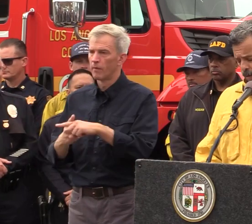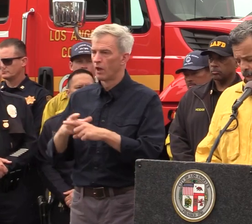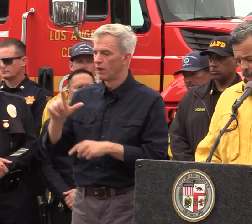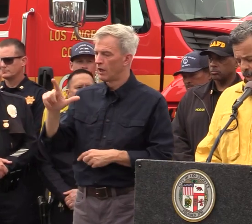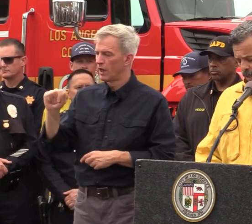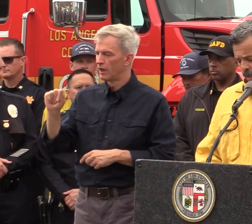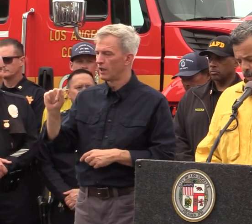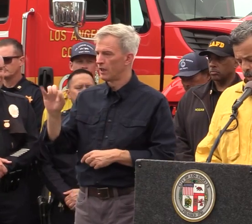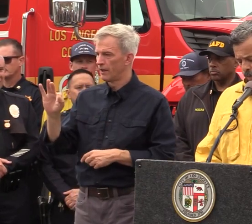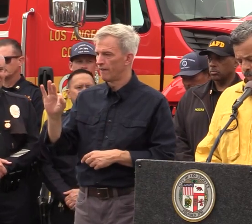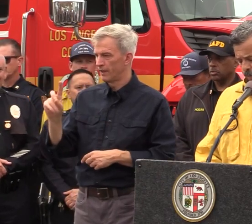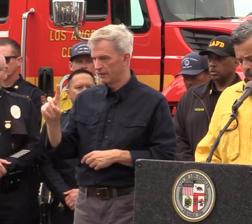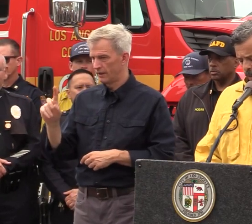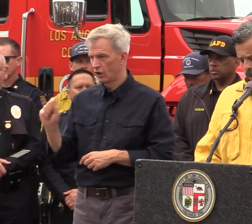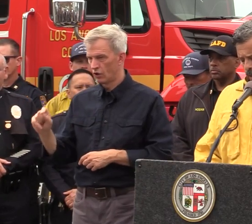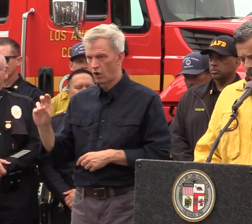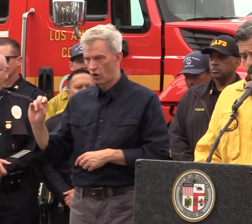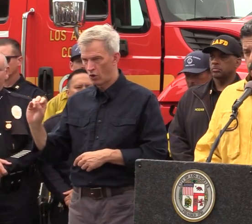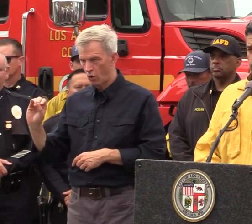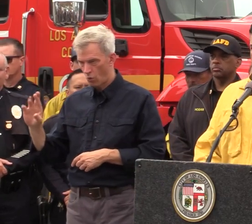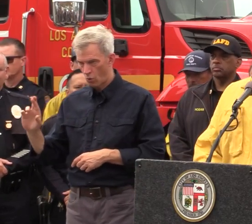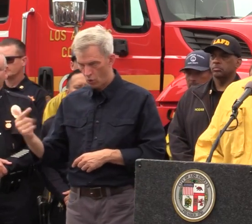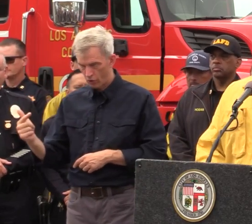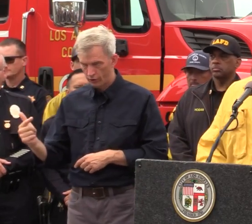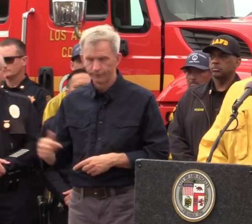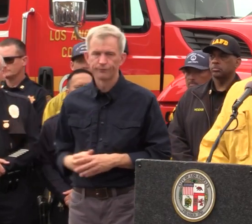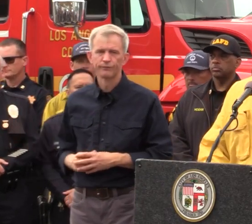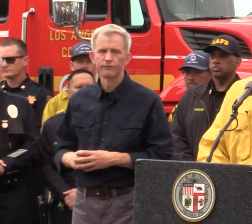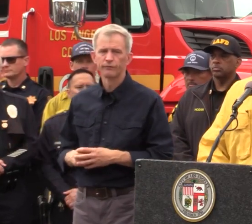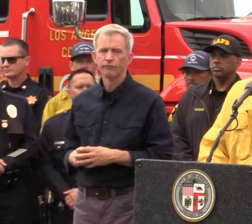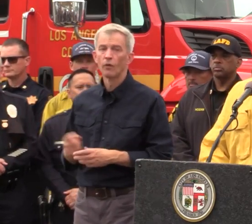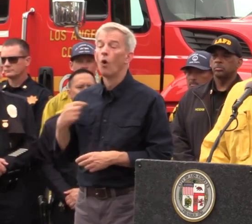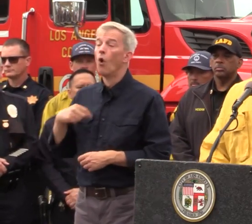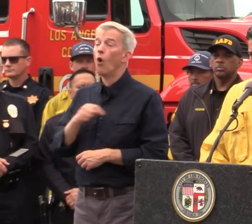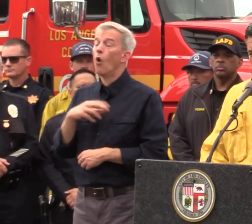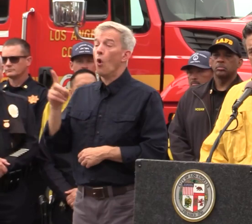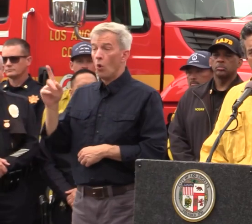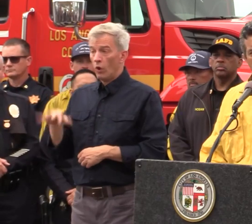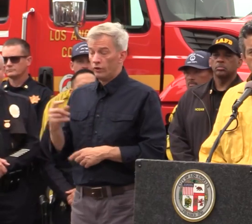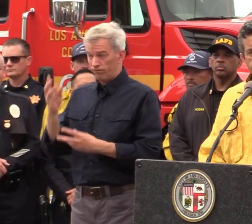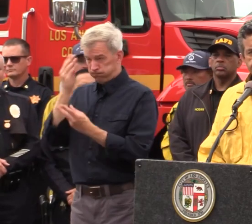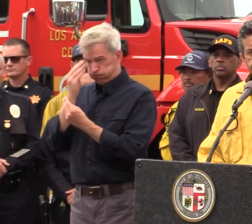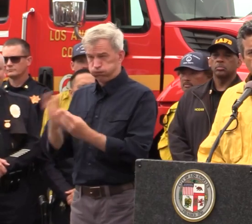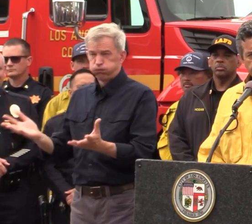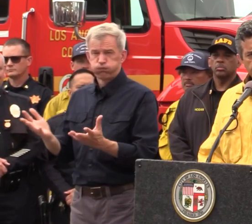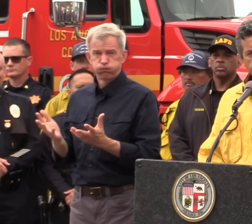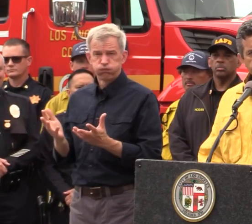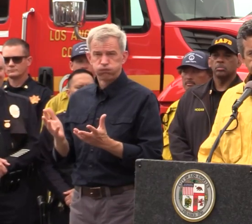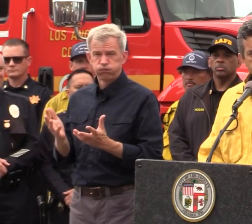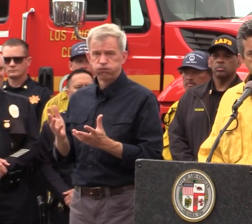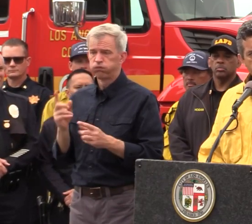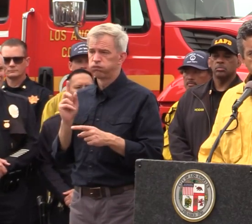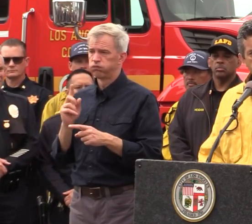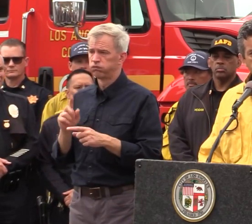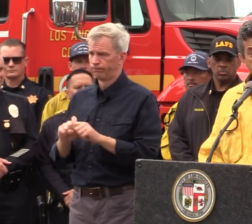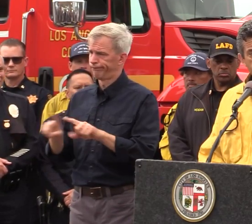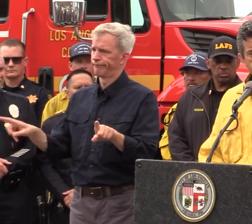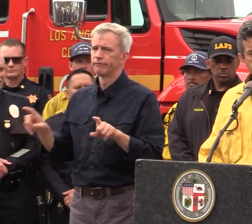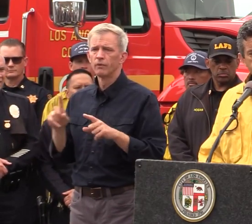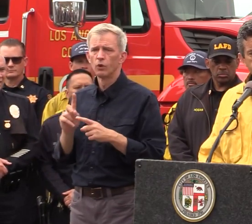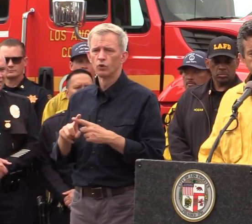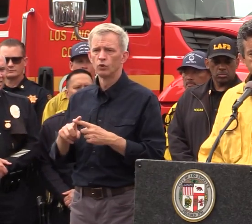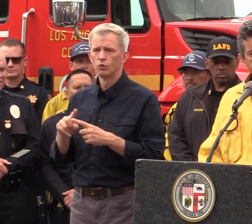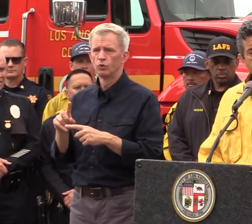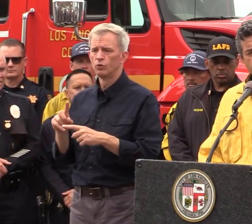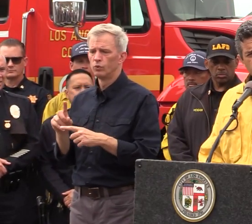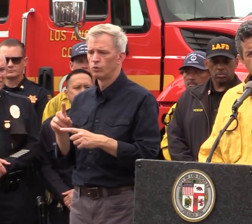at notifyla.org. We did issue a wireless emergency alert notification Saturday when we had